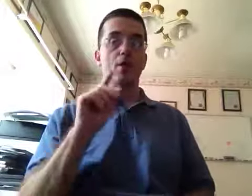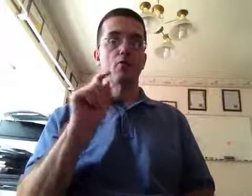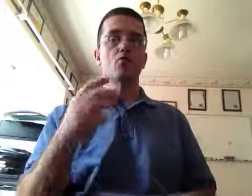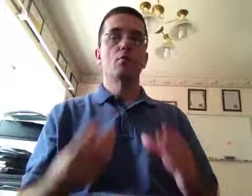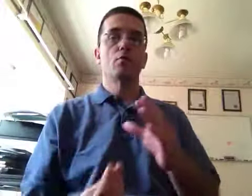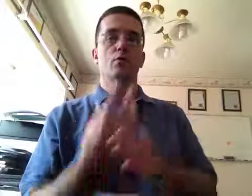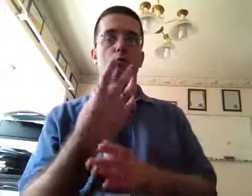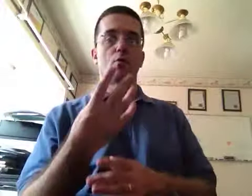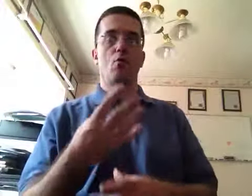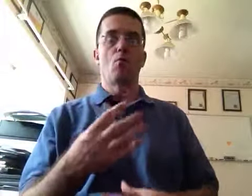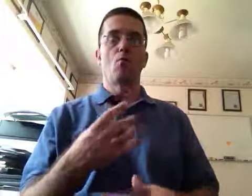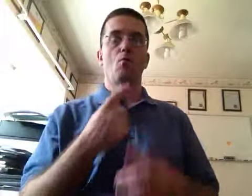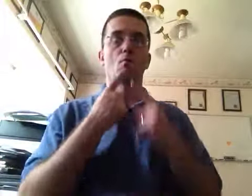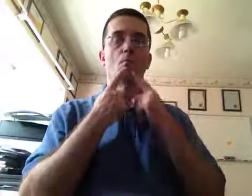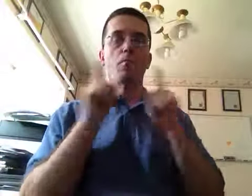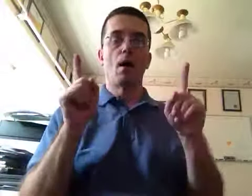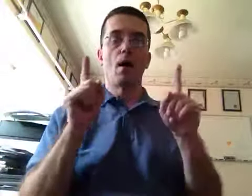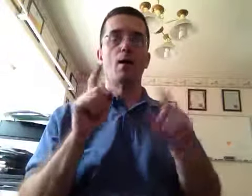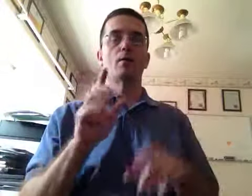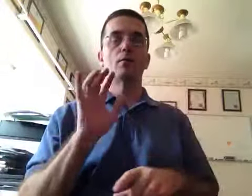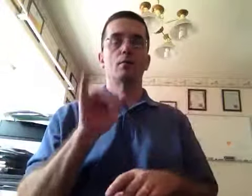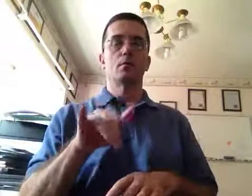Any little blind spot that you have will now hold you back.